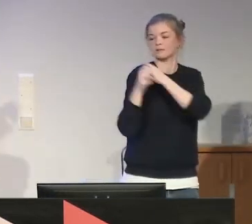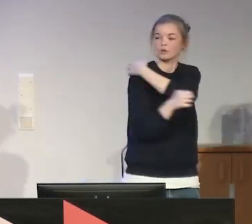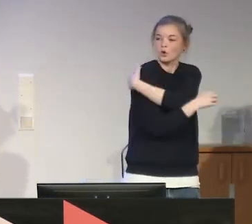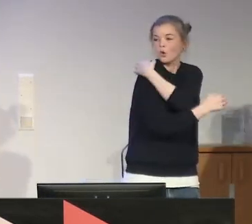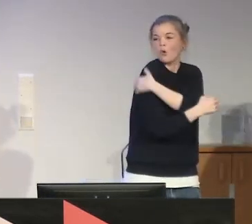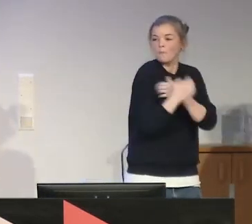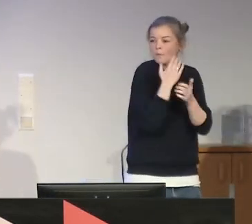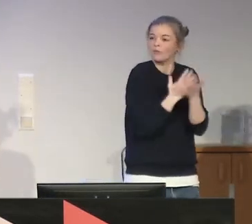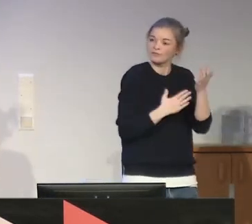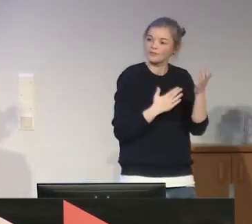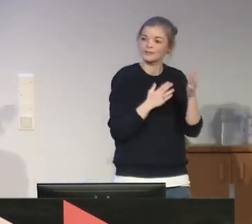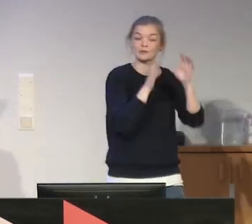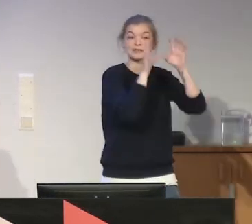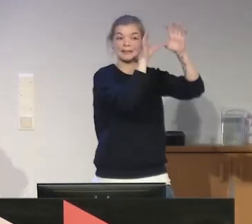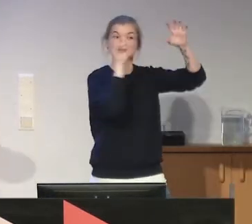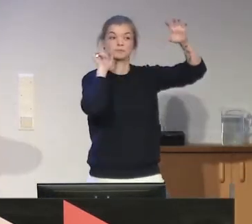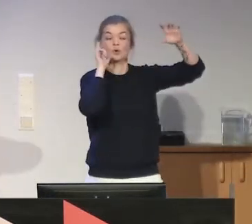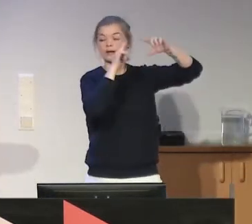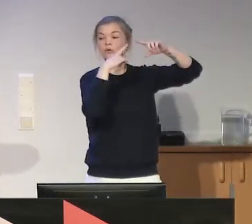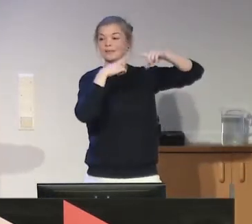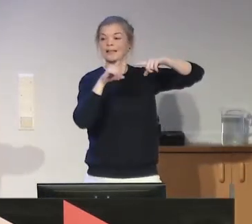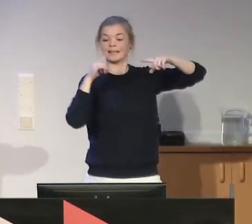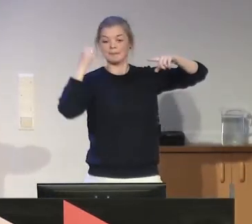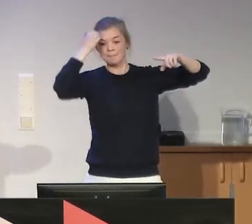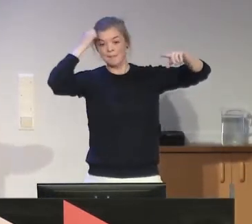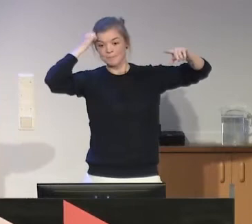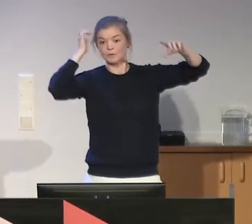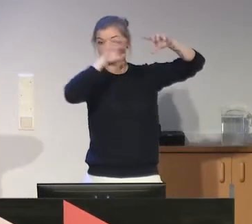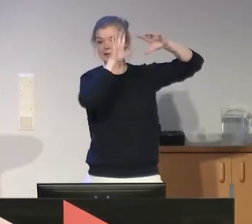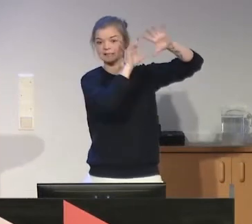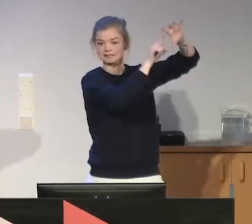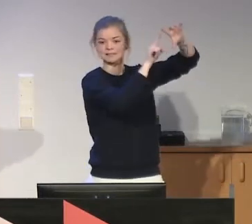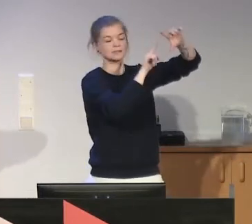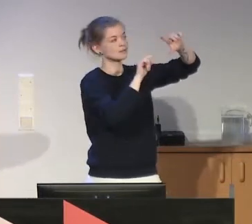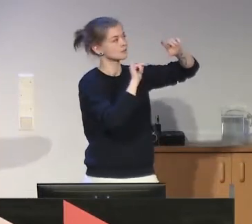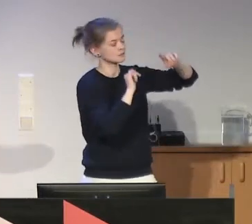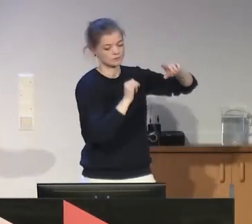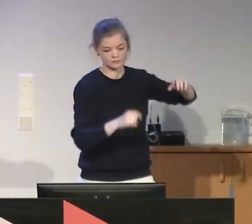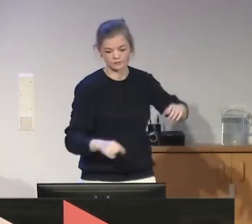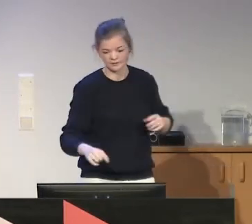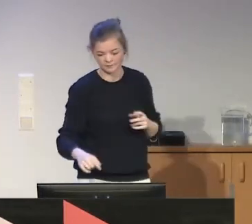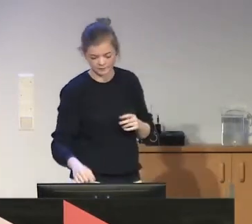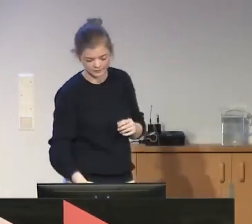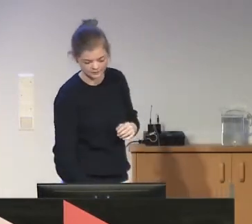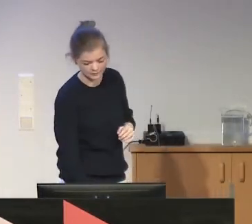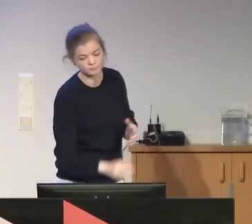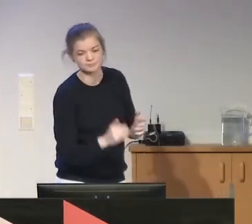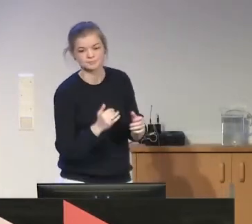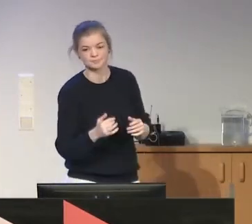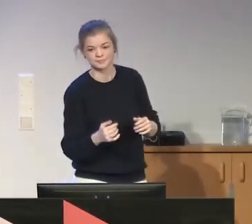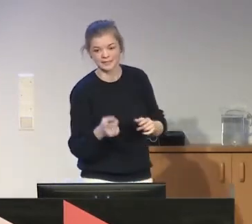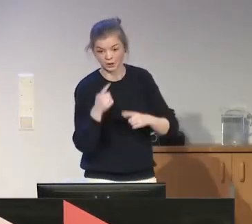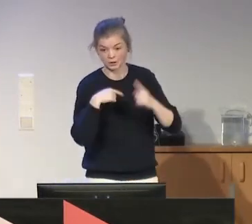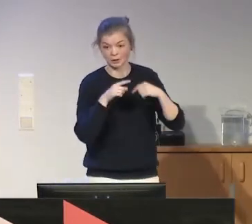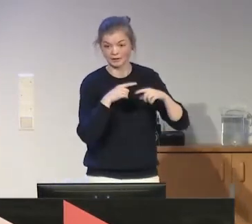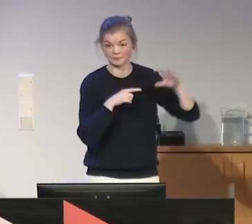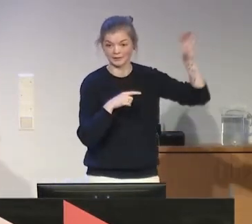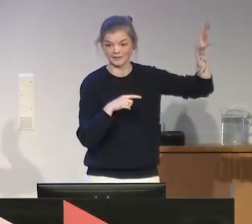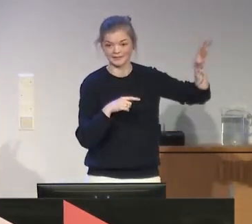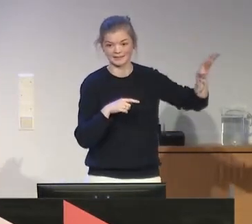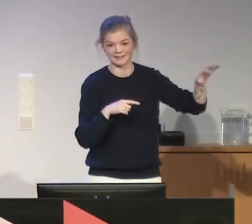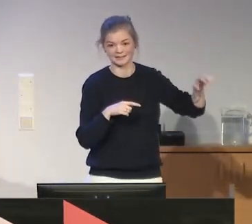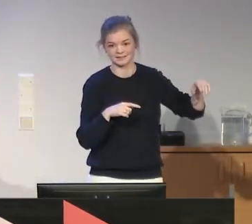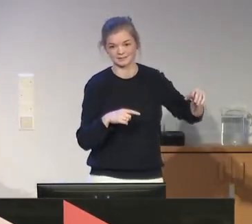like the father in the memory space, when he was asking me, like telling me about the fact that he was scratching his back, he used to do it kind of laying in the bed and doing it. I can actually maybe find the